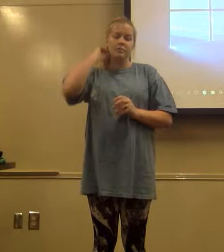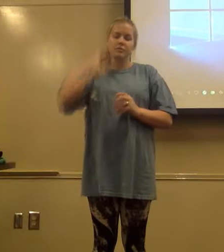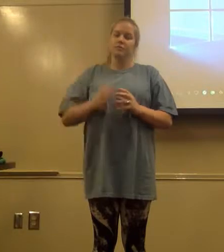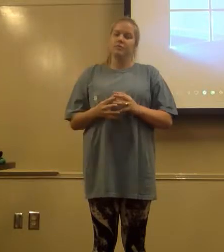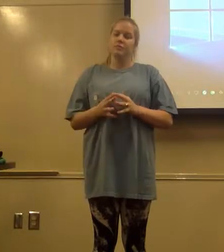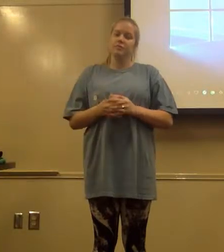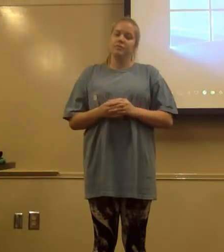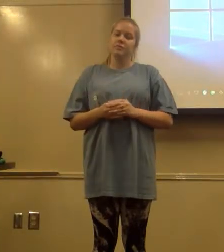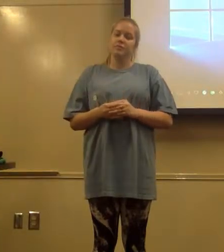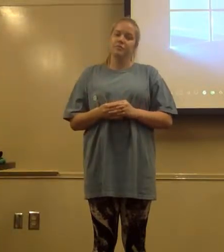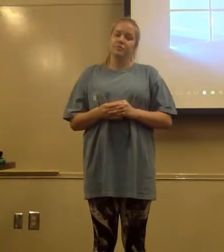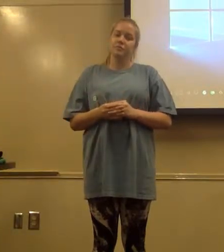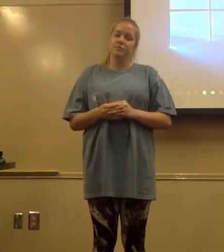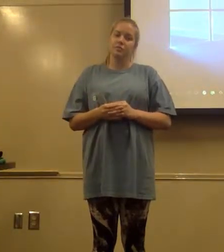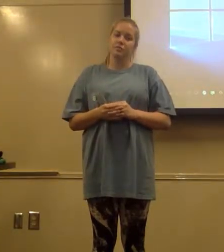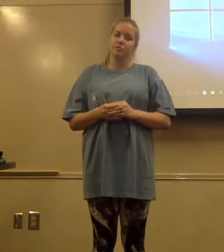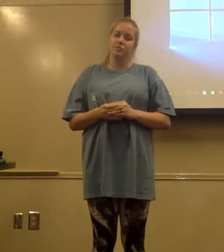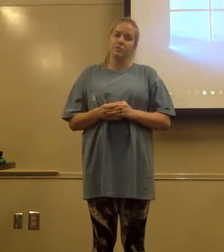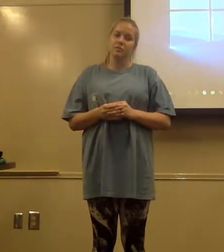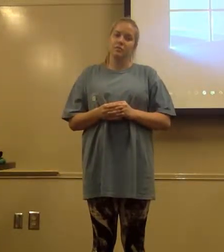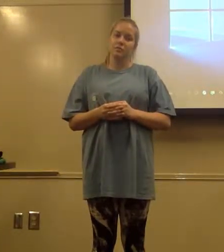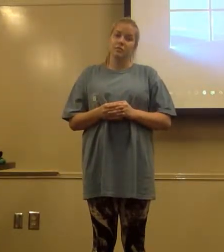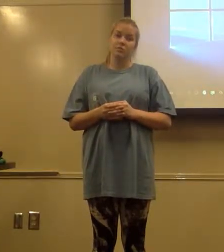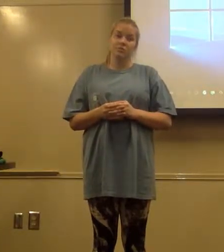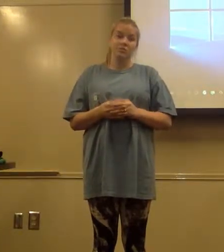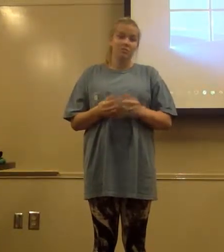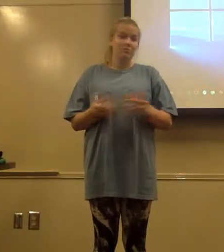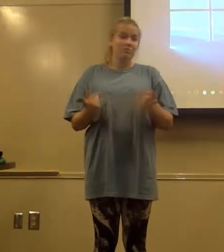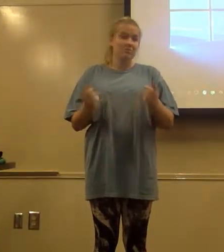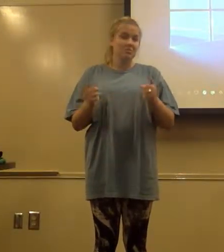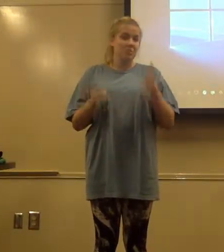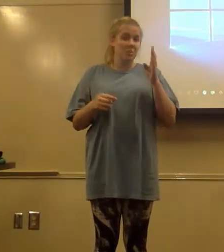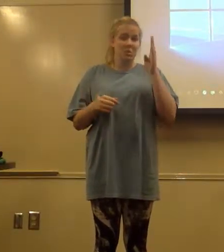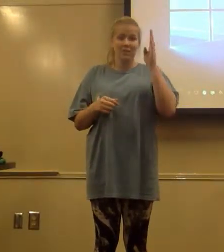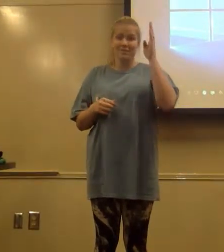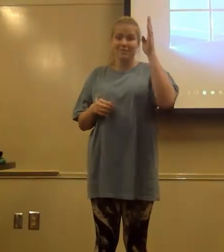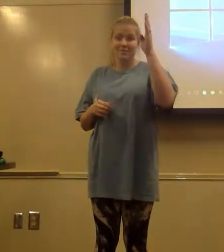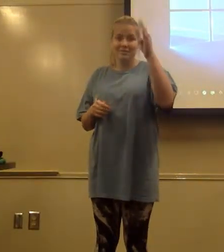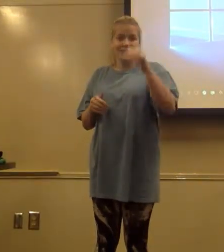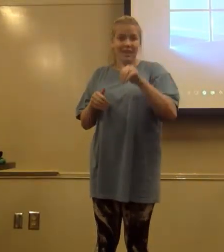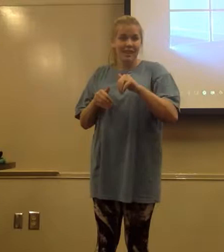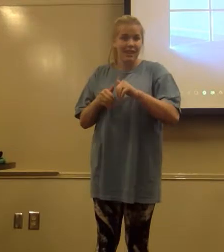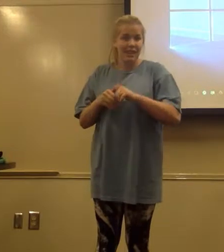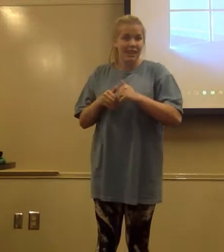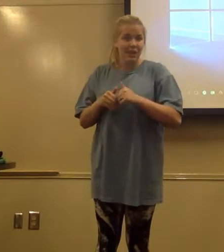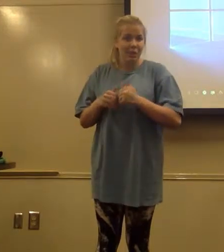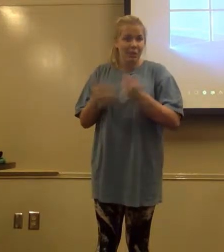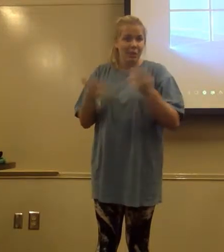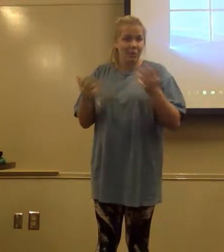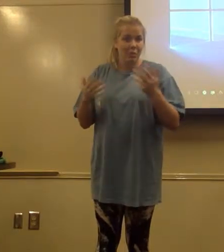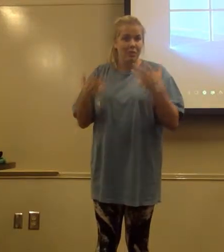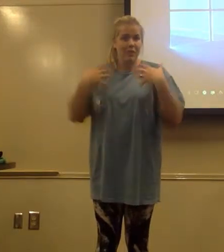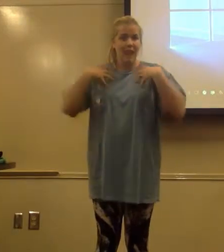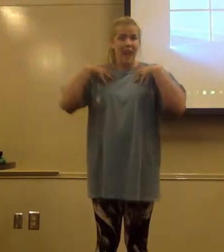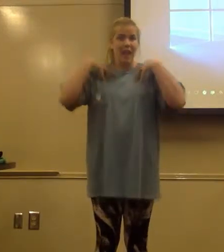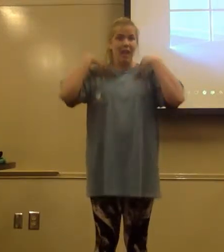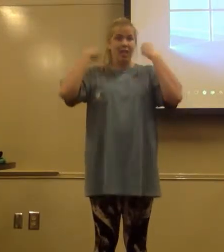we're going to get there if only because the healthcare costs are spiraling out of control, right?